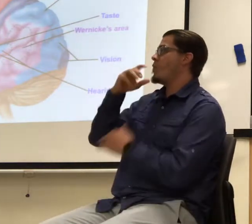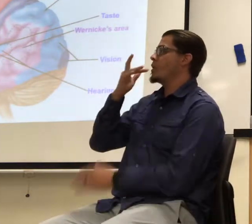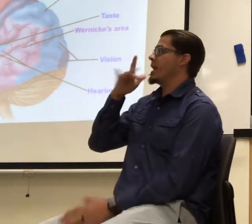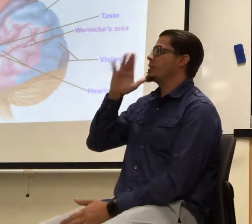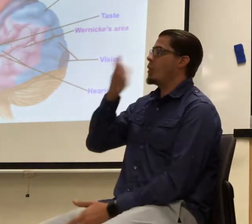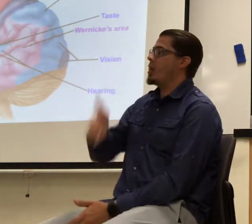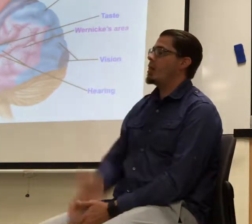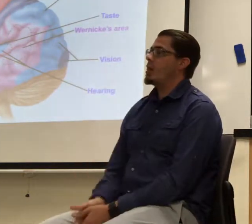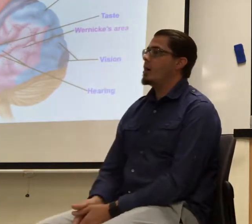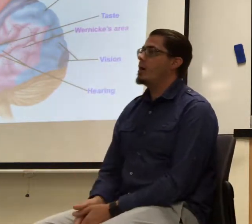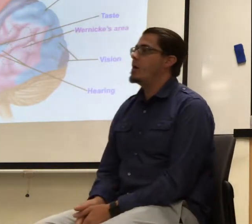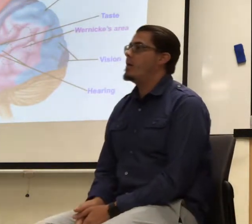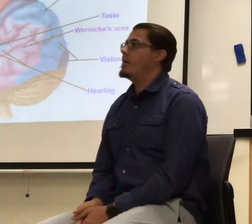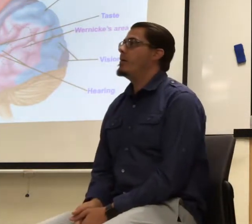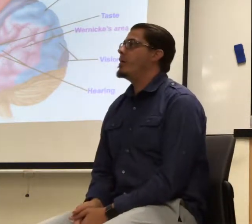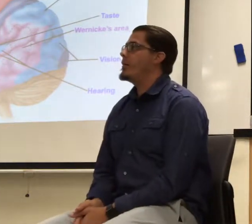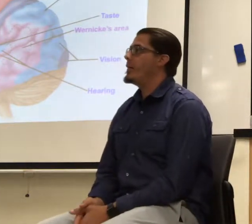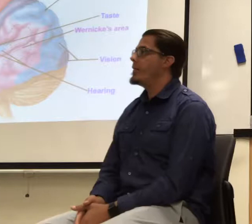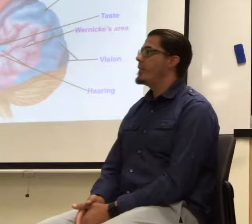Okay.